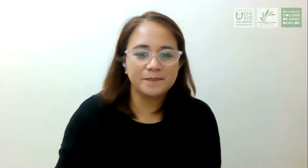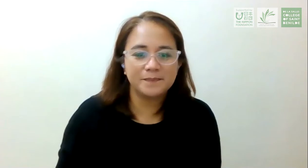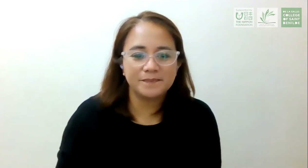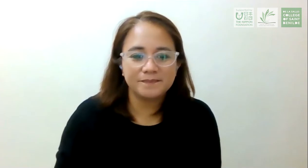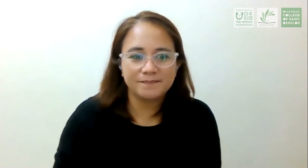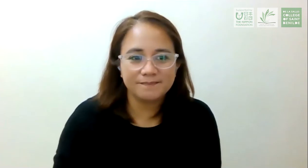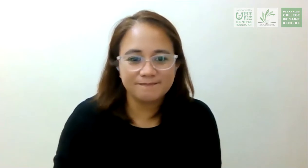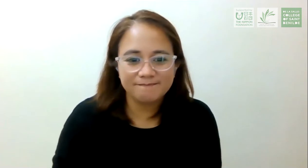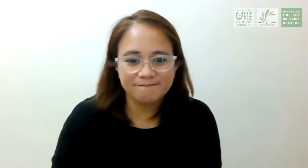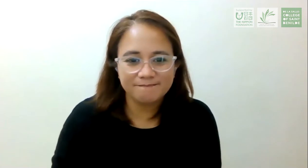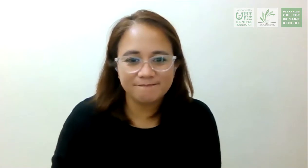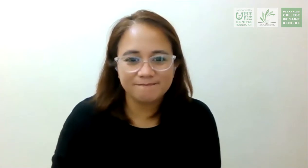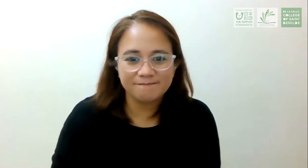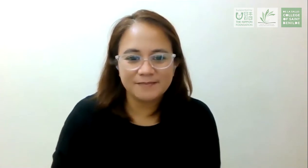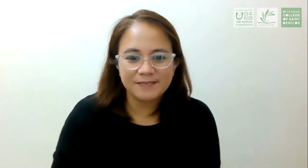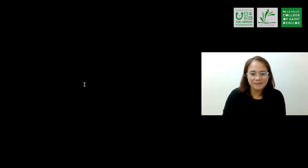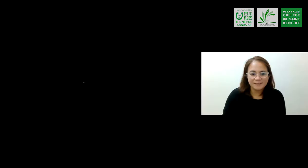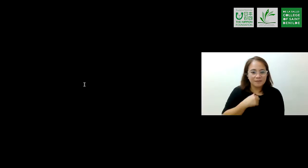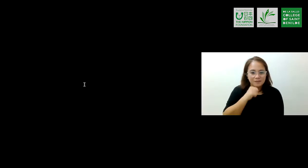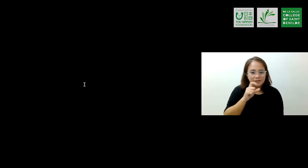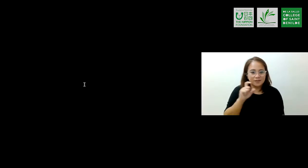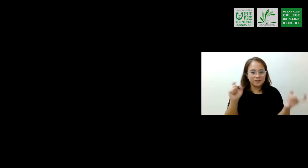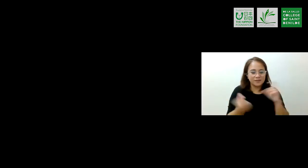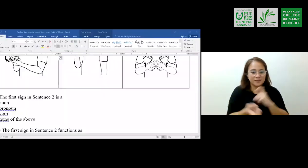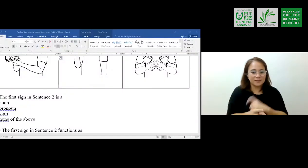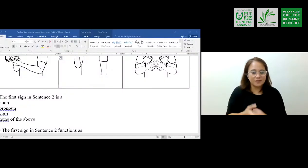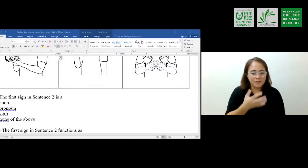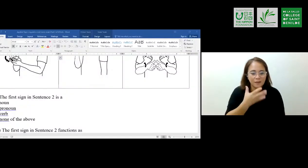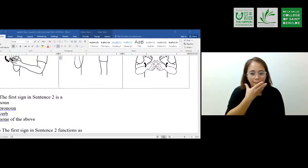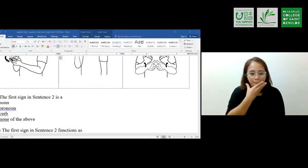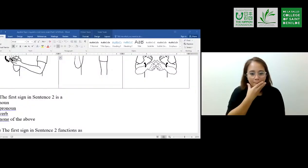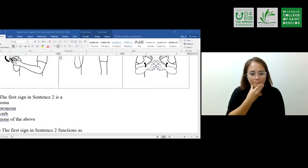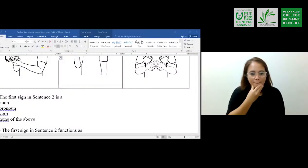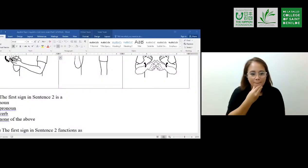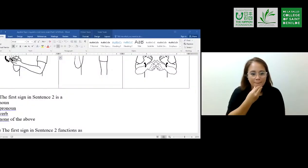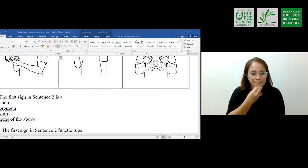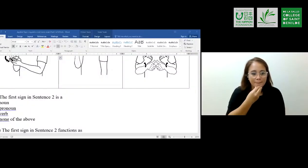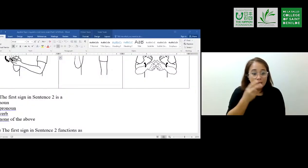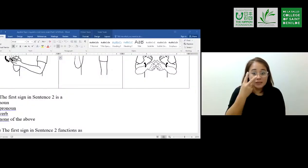Maybe it didn't change. All right, now do you see number 8 or number 9?